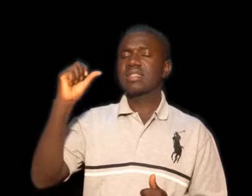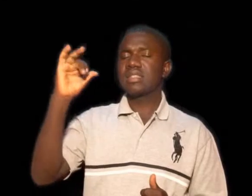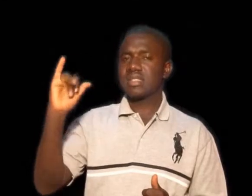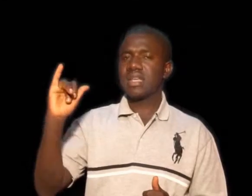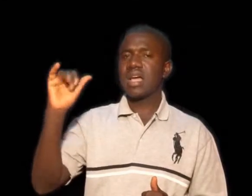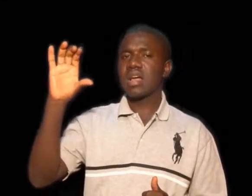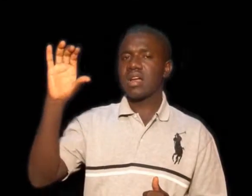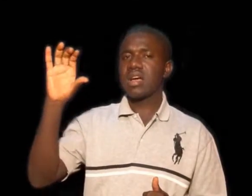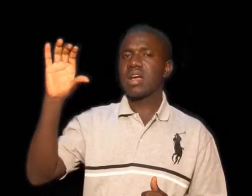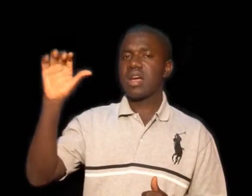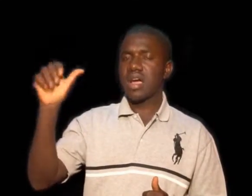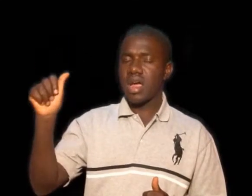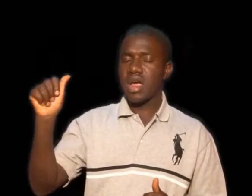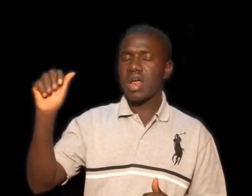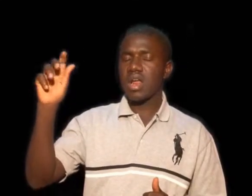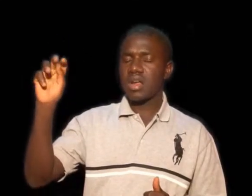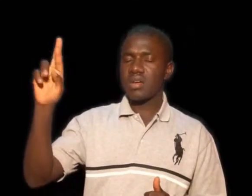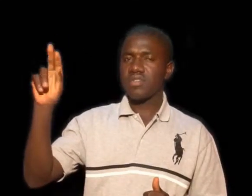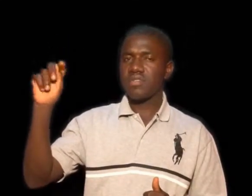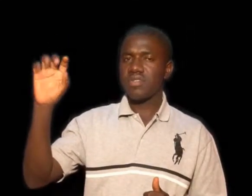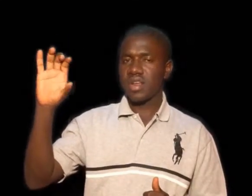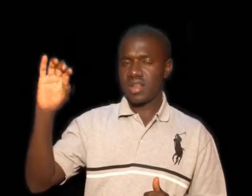disability or specify the condition.